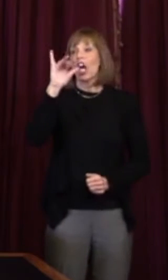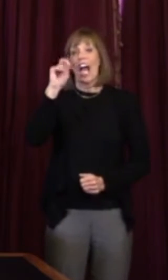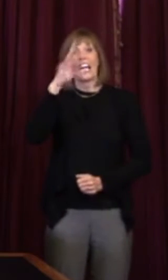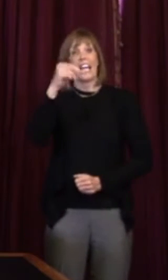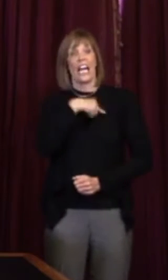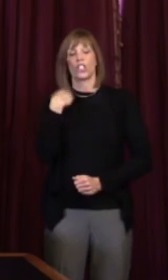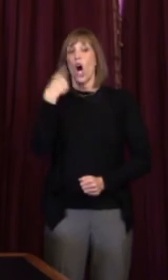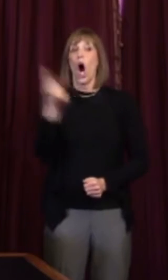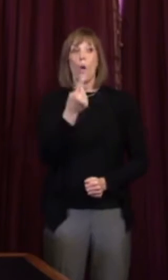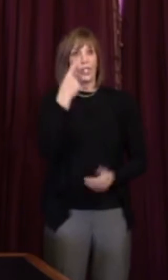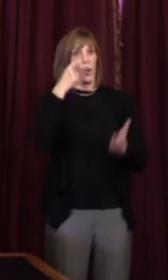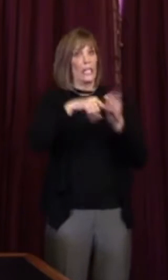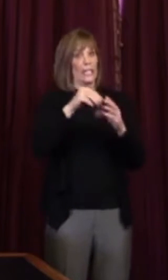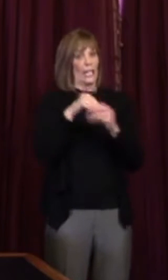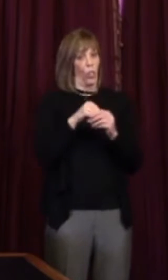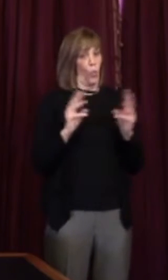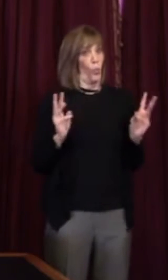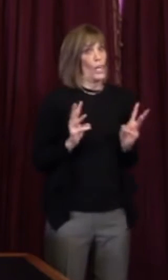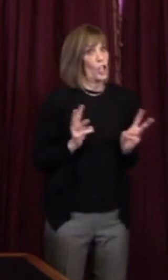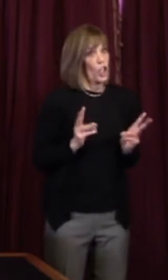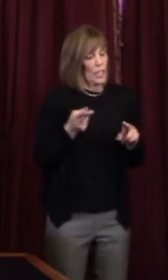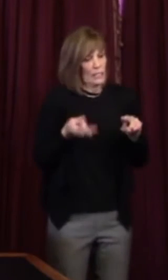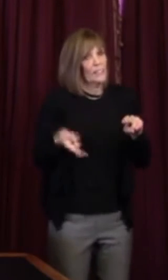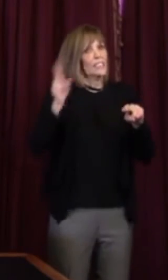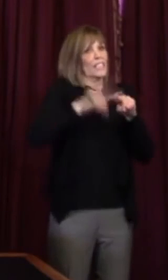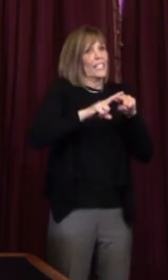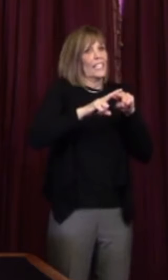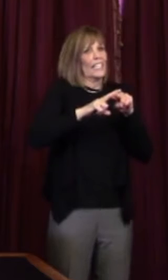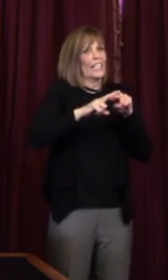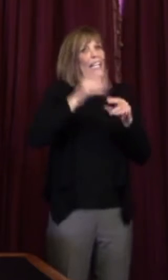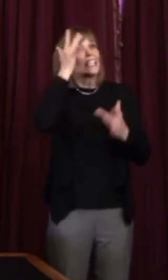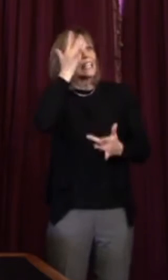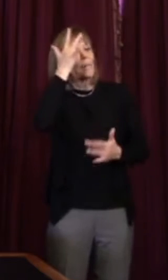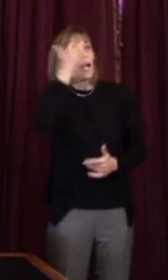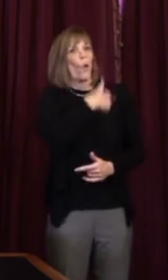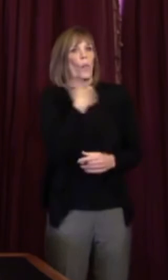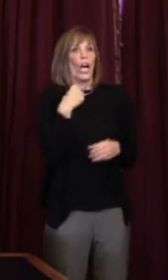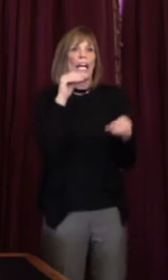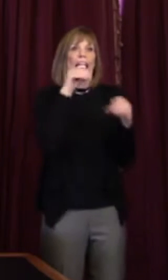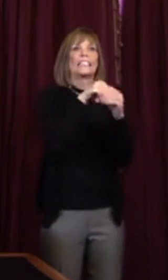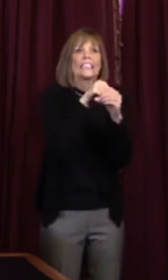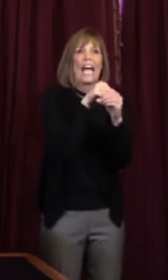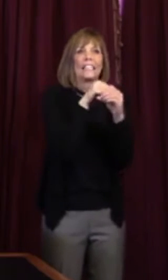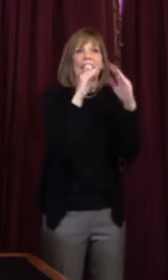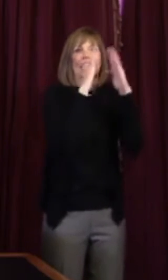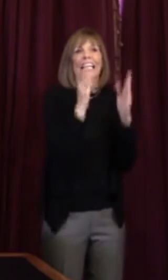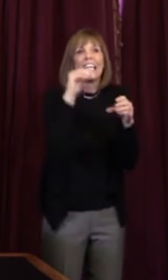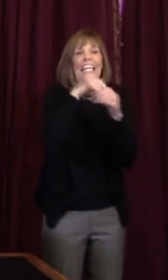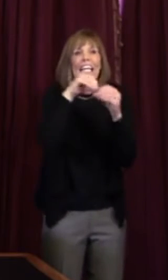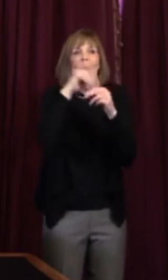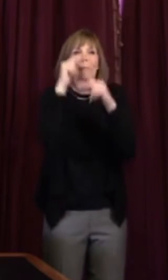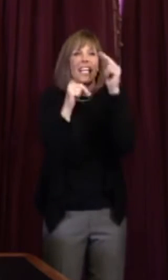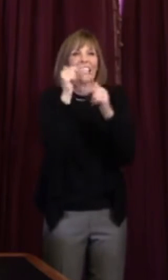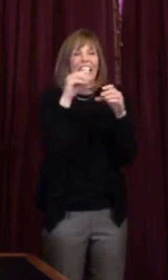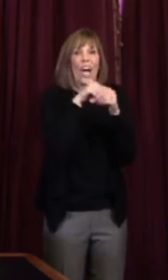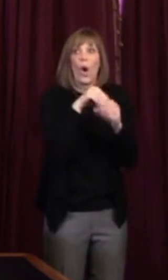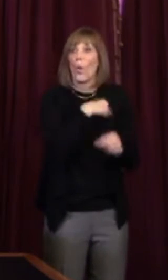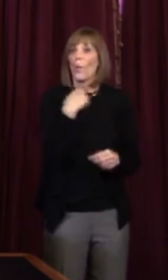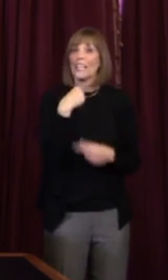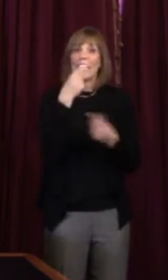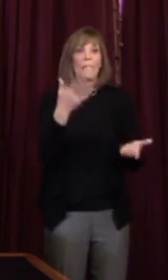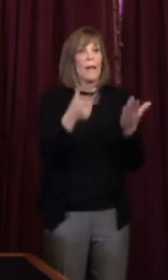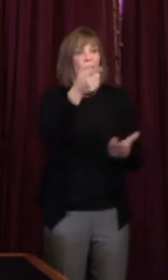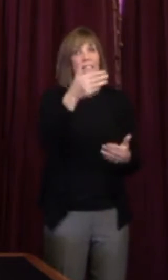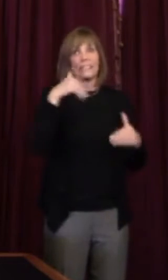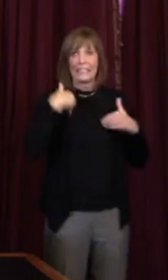winter months an increased illness burden because we huddle inside. You know, we keep saying the same thing. You might be sick